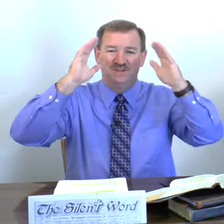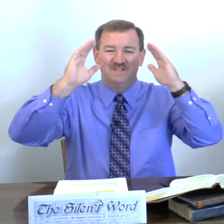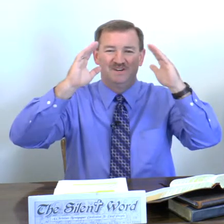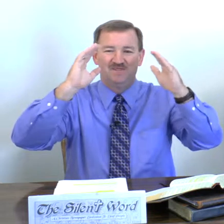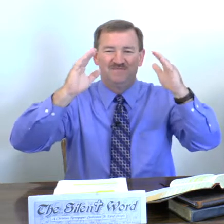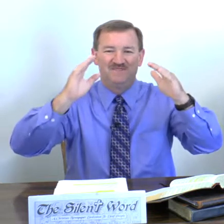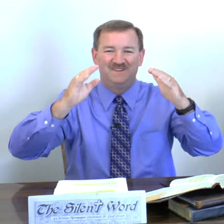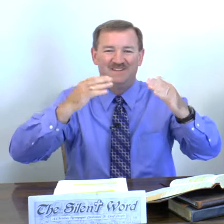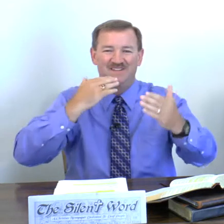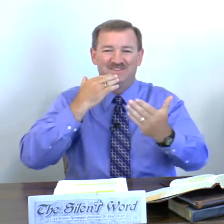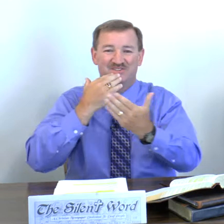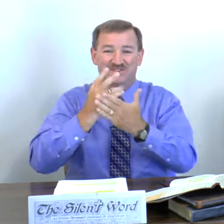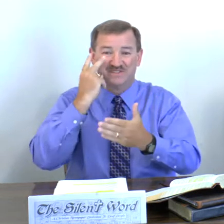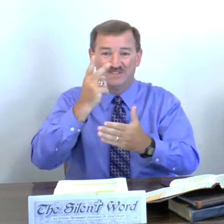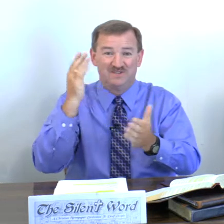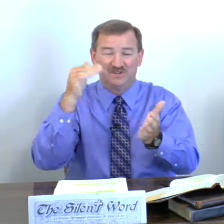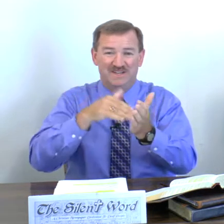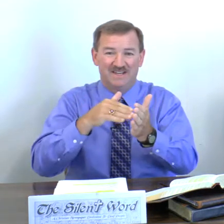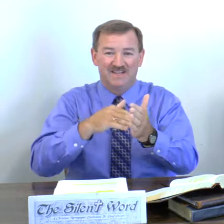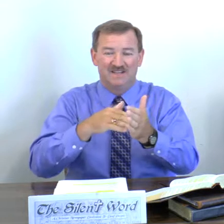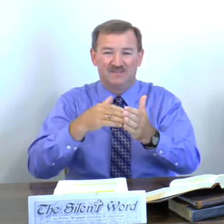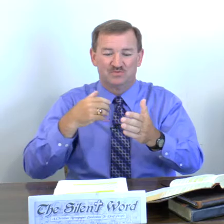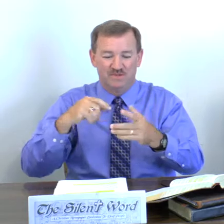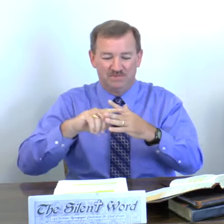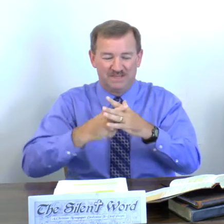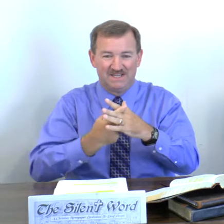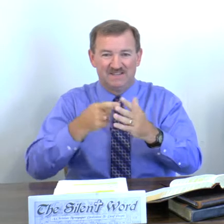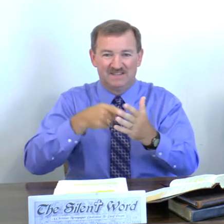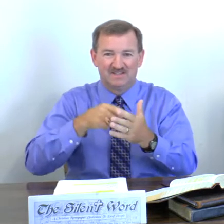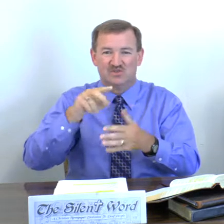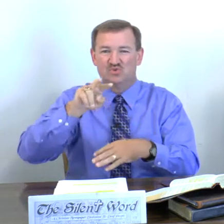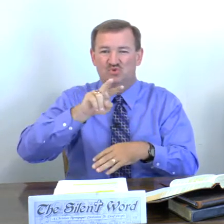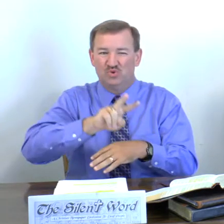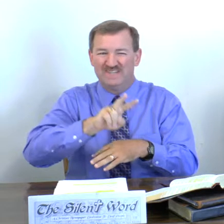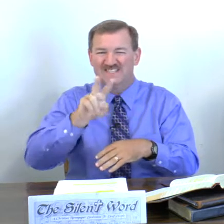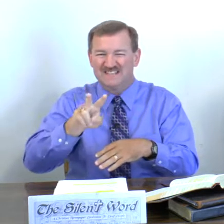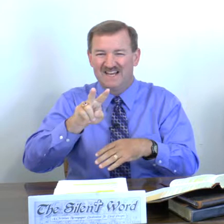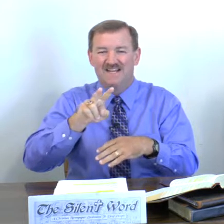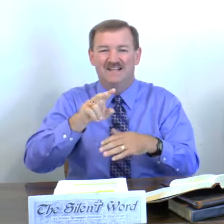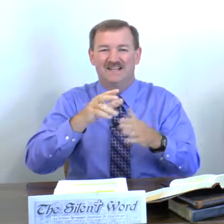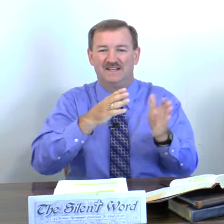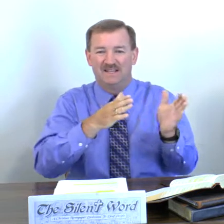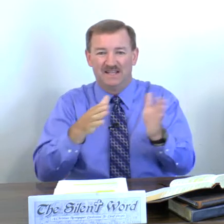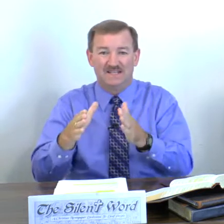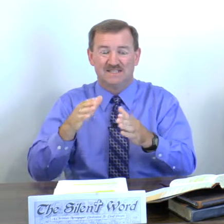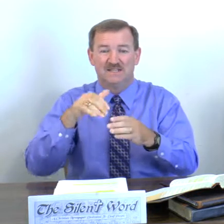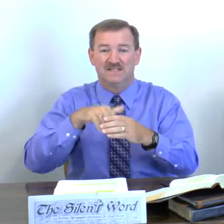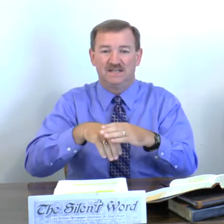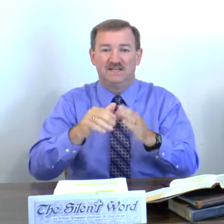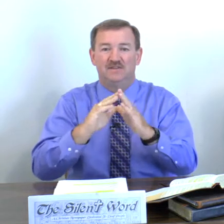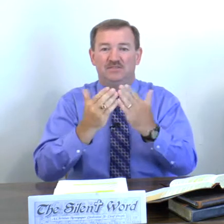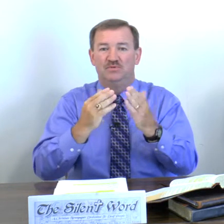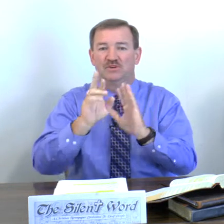Well, hello. It's good to see you again as we begin this 22nd lesson in the book